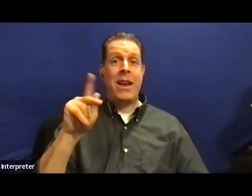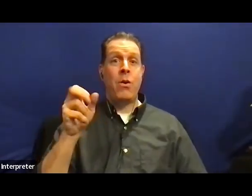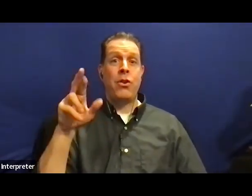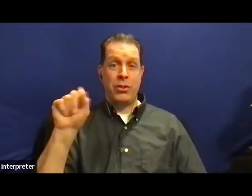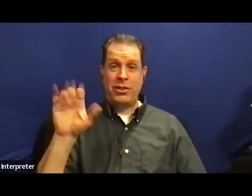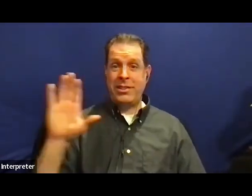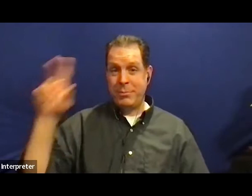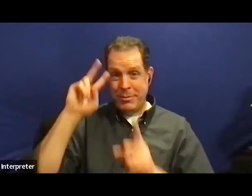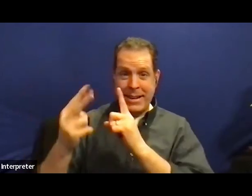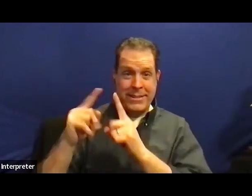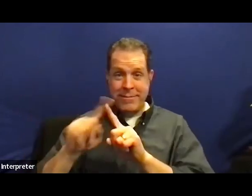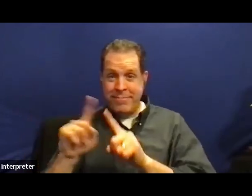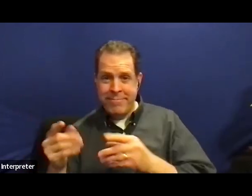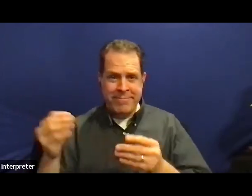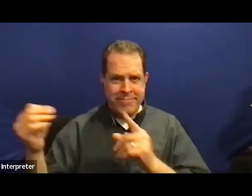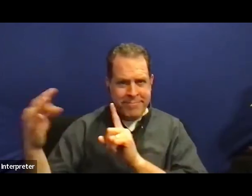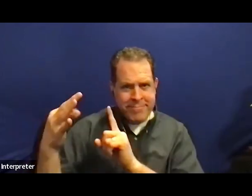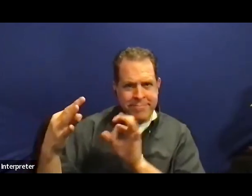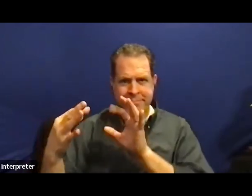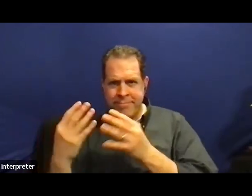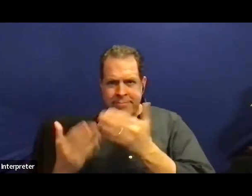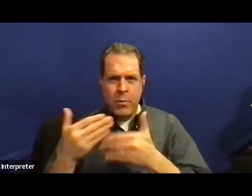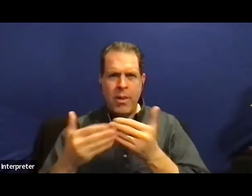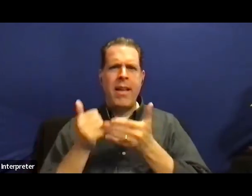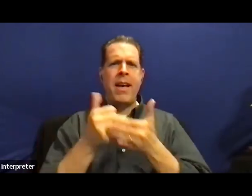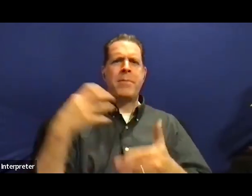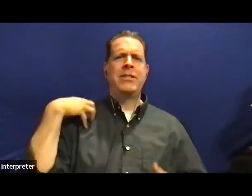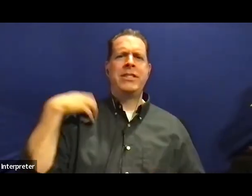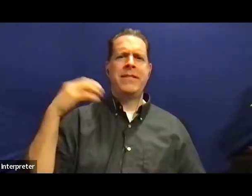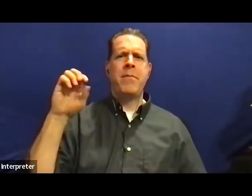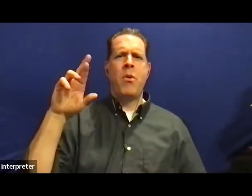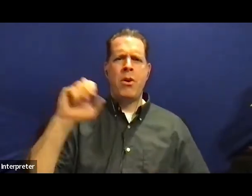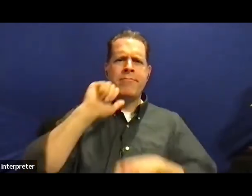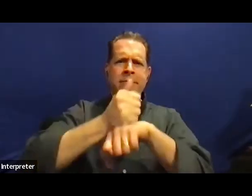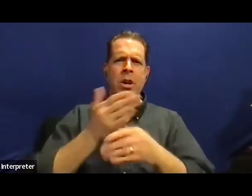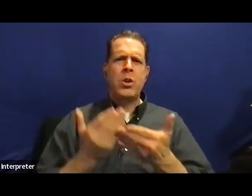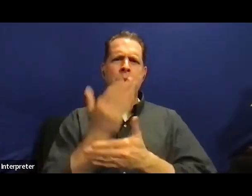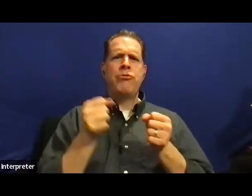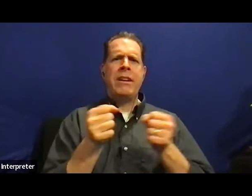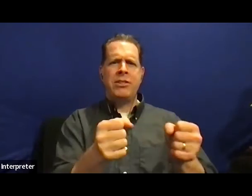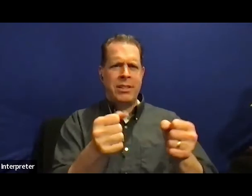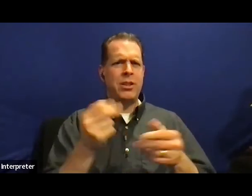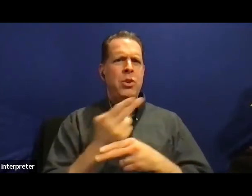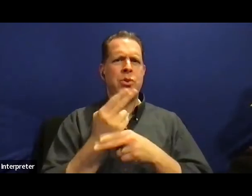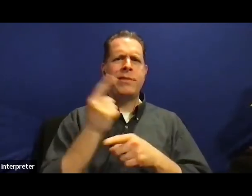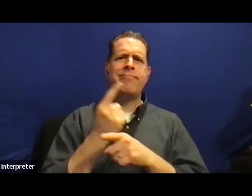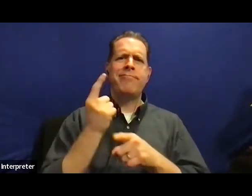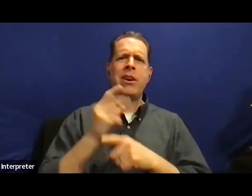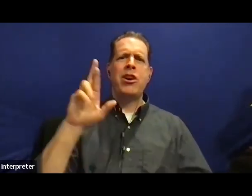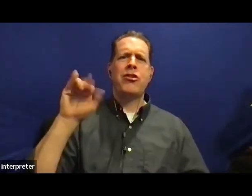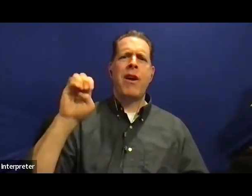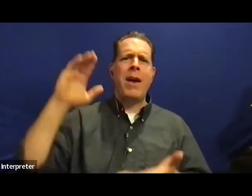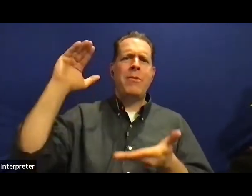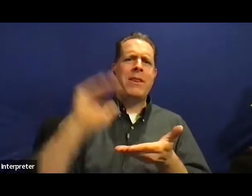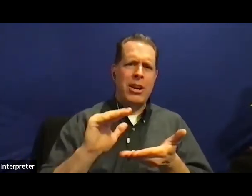perspectives, this will allow Chief Moore to develop a nuanced strategy for Tacoma using proven violent crime reduction